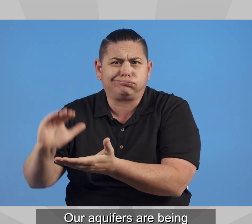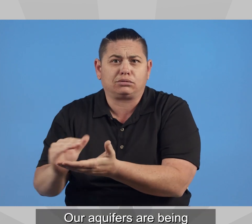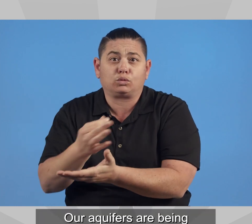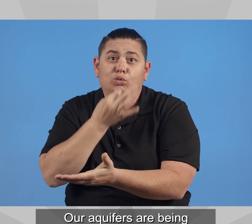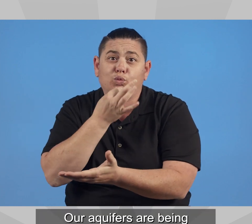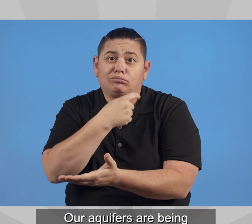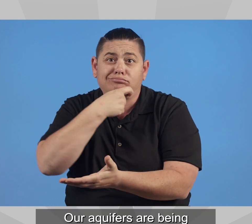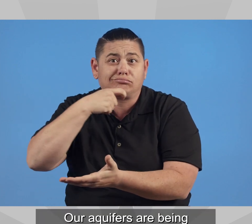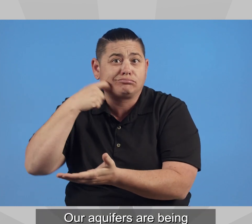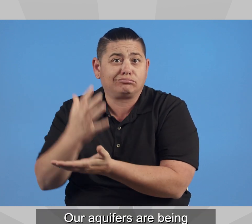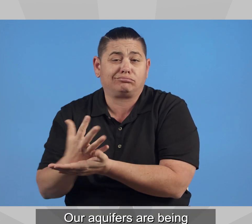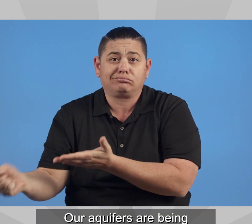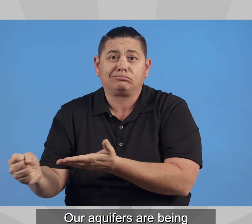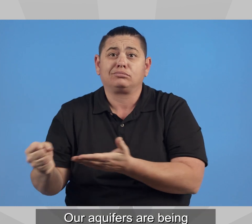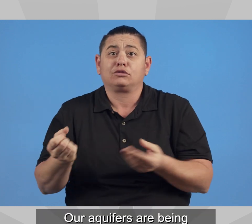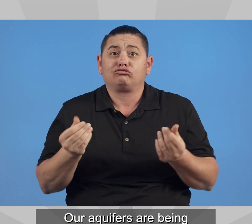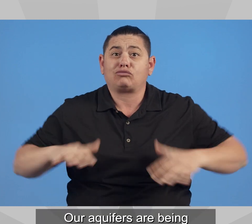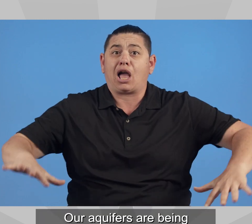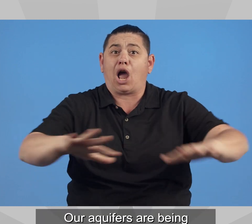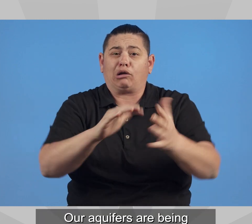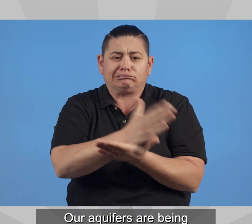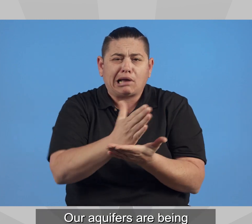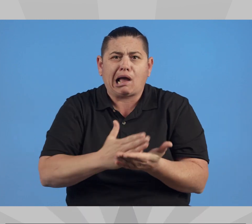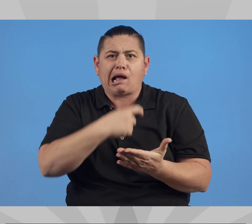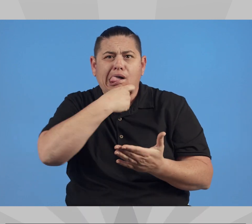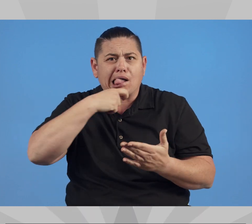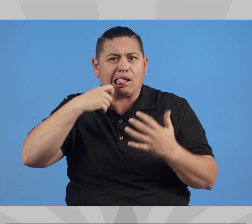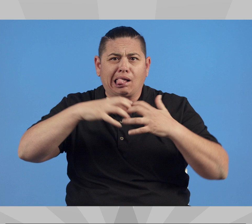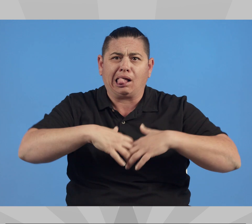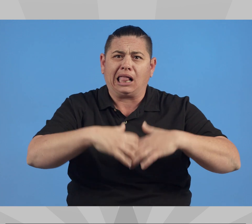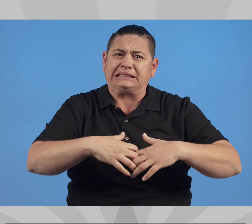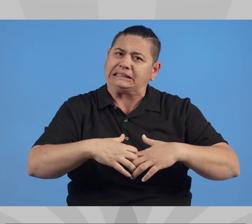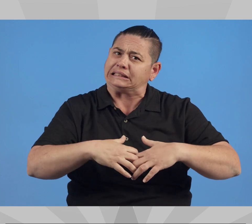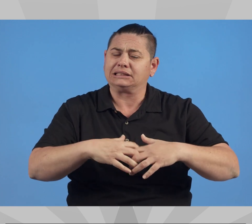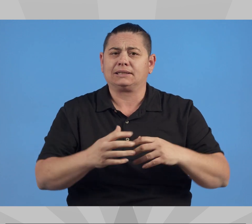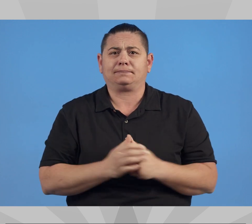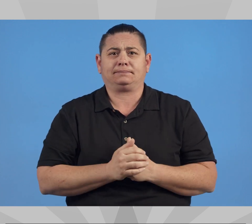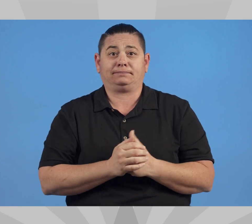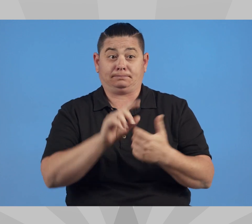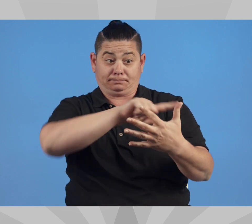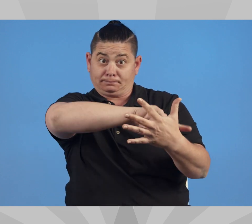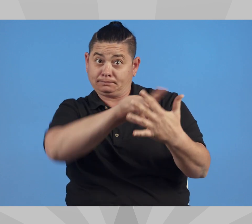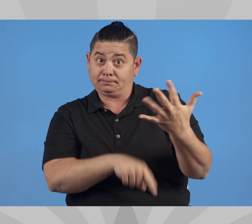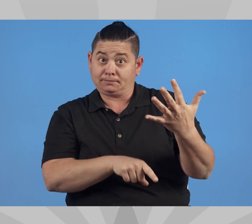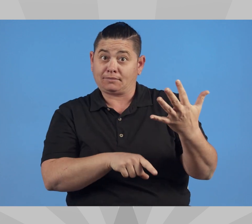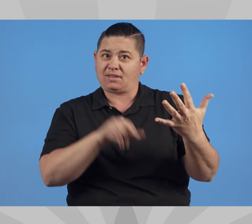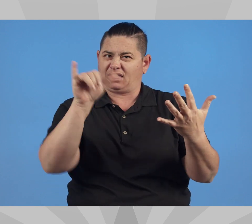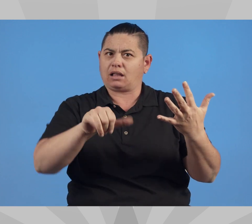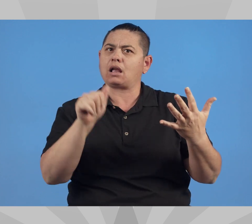Our aquifers are being depleted, wells are running dry, and the ground is cracking and collapsing.